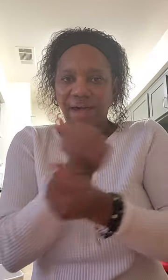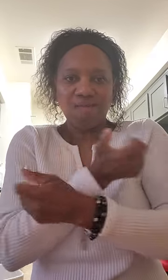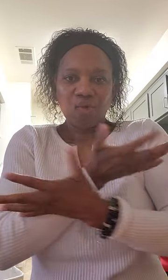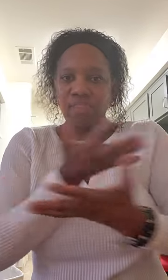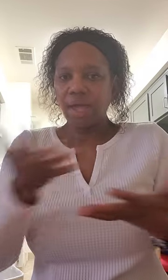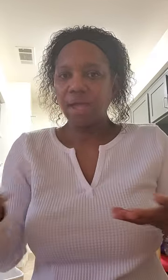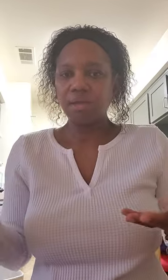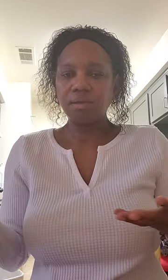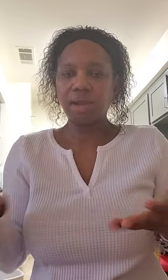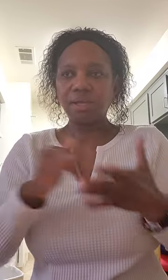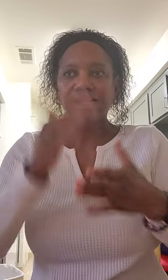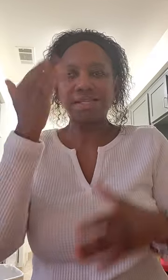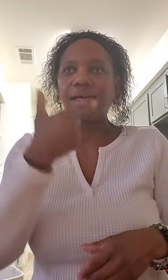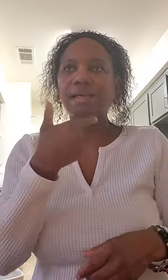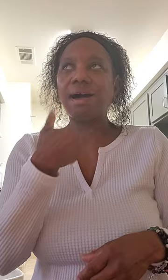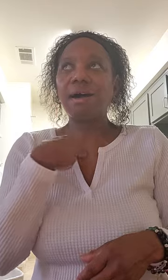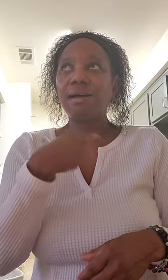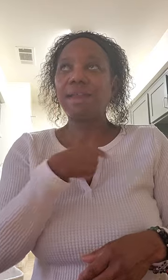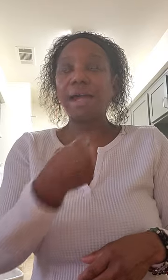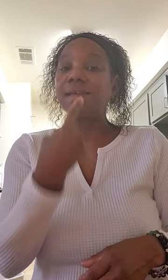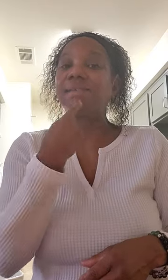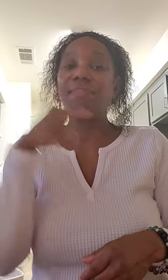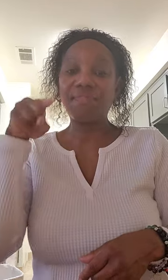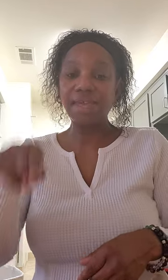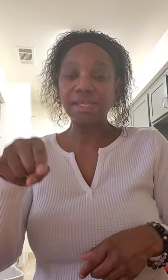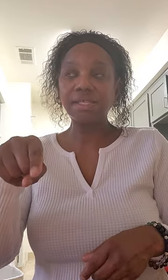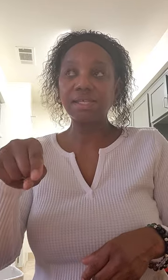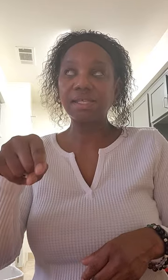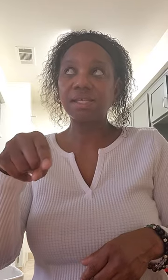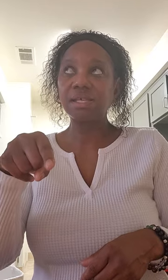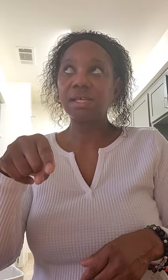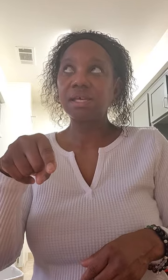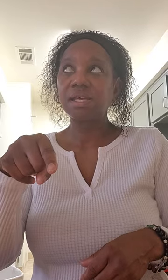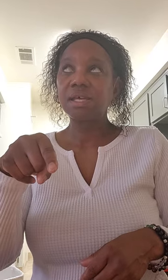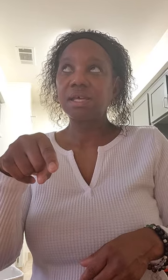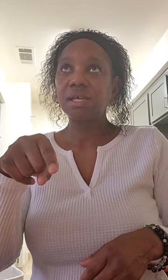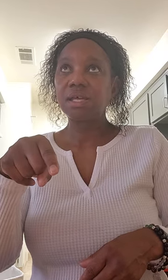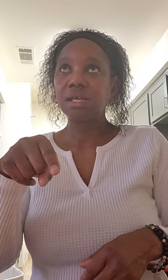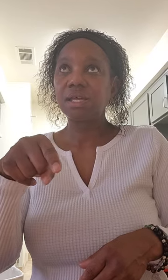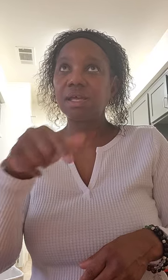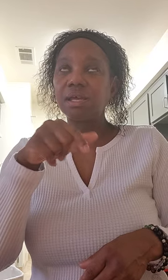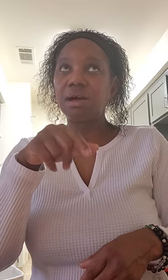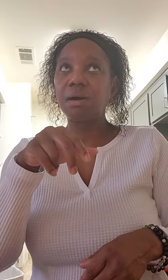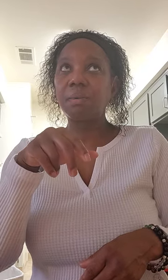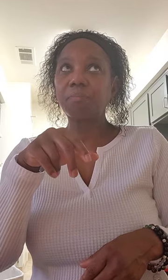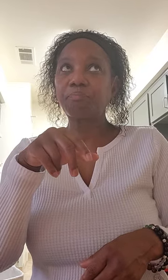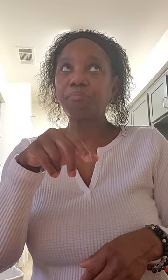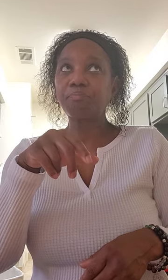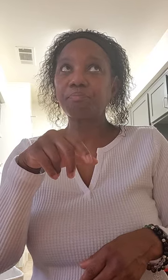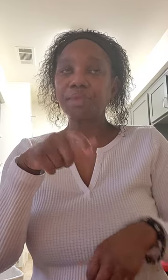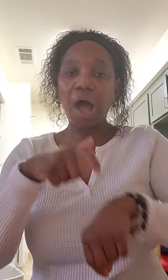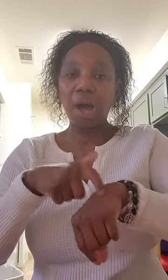everything like I said like I said this um time